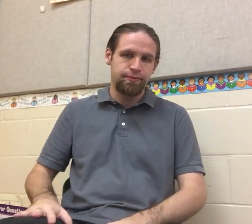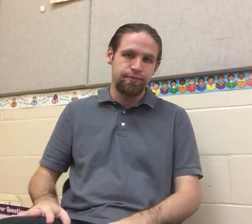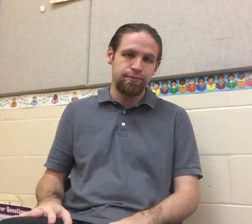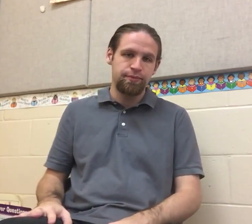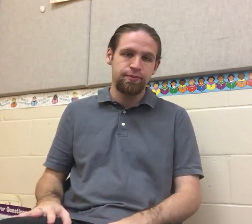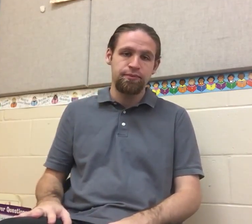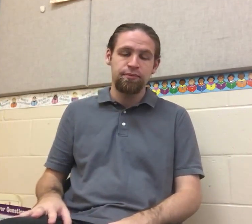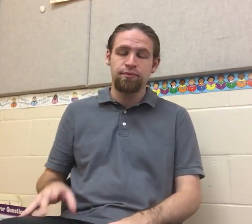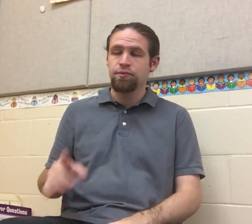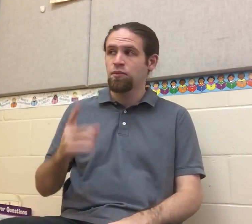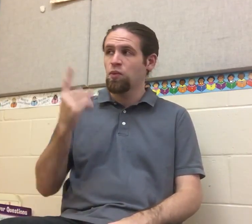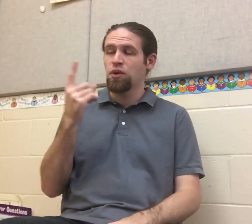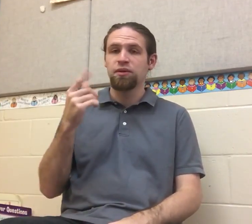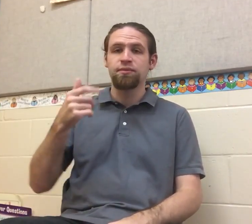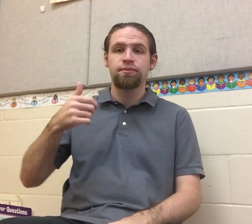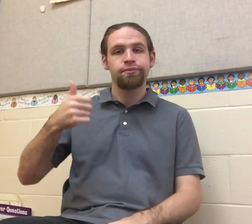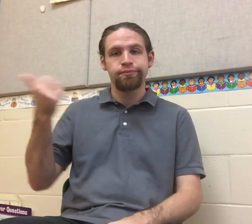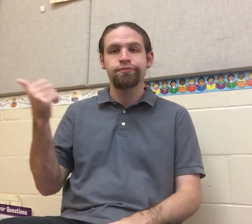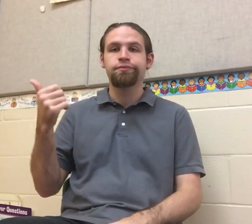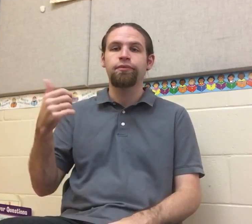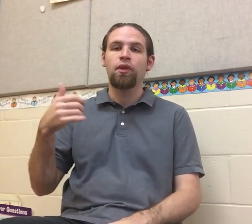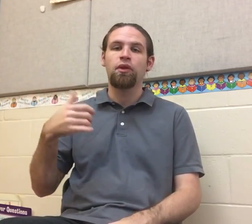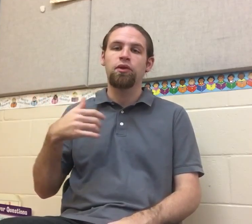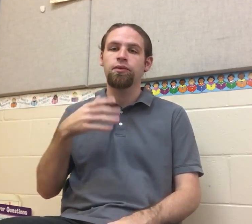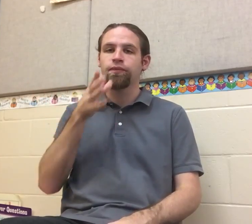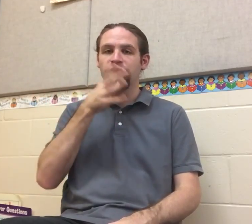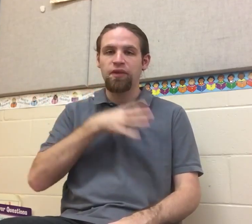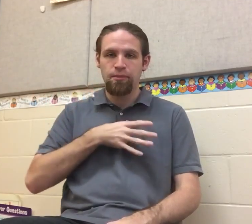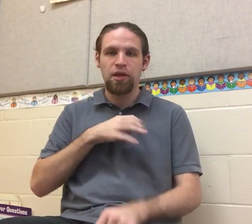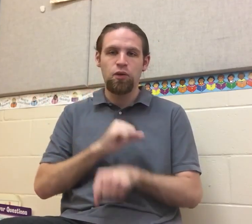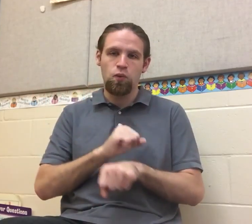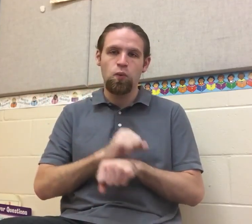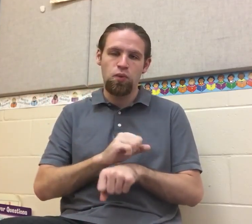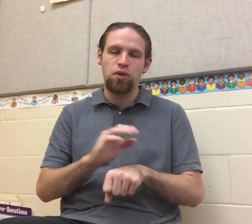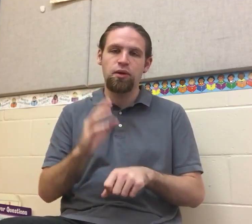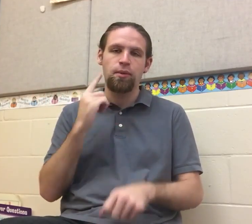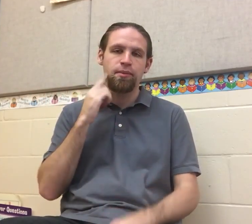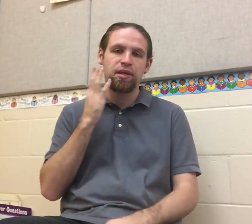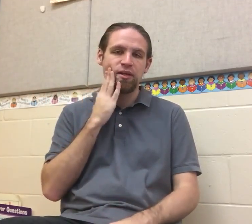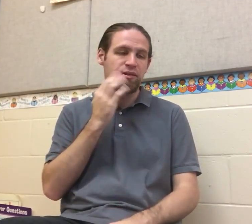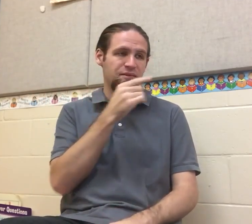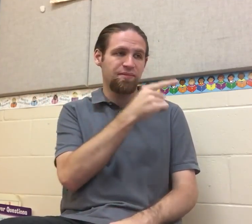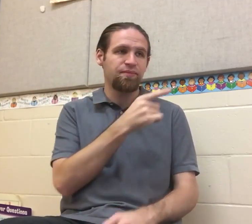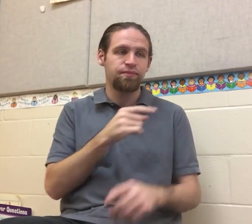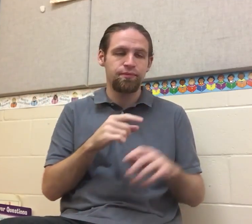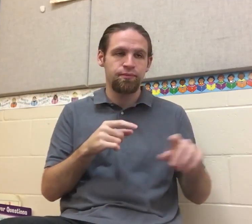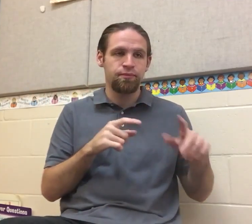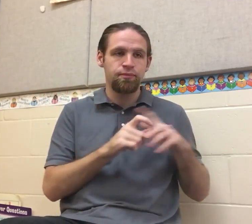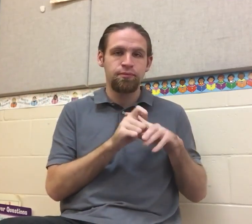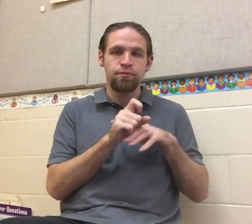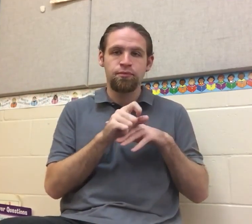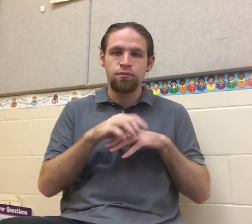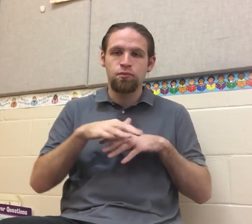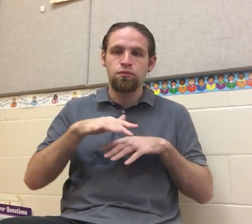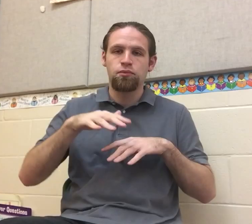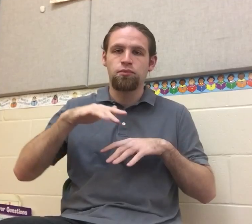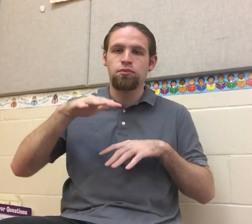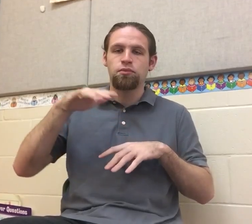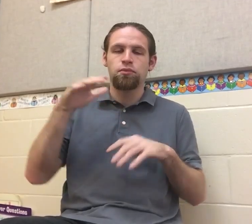and most of them live solitary lives. But honeybees are different. We live together in organized communities